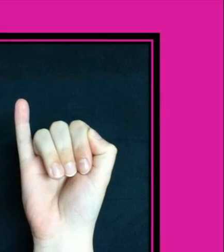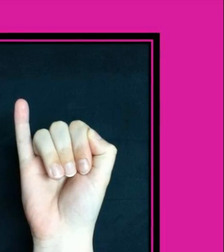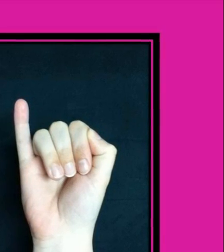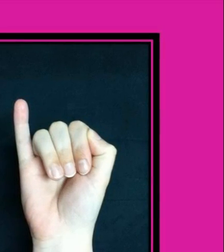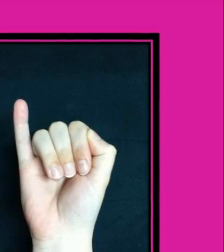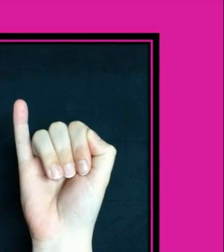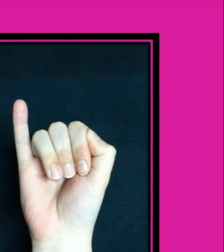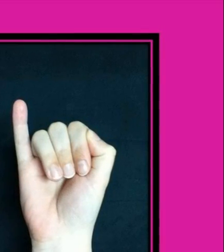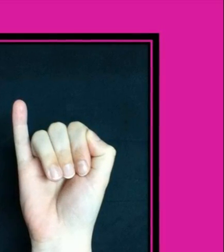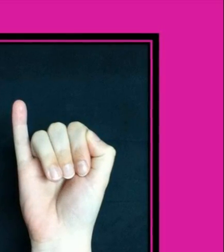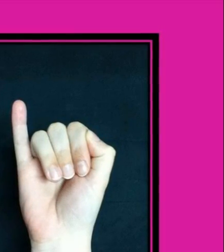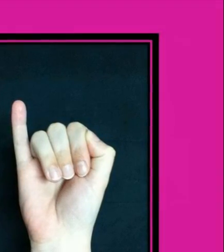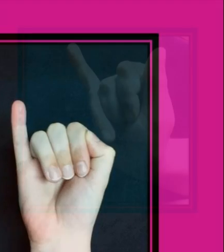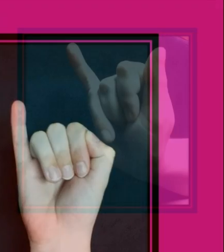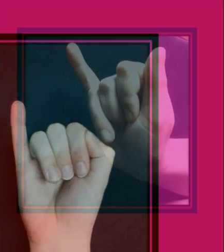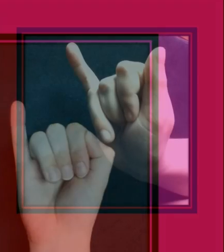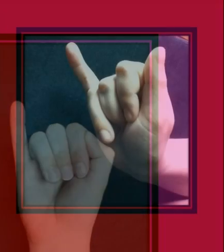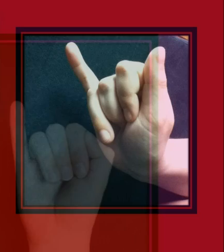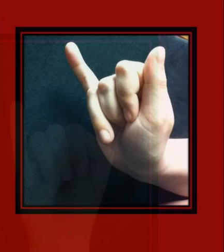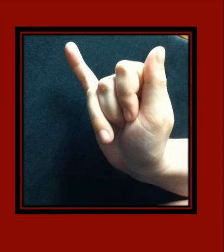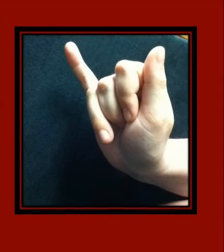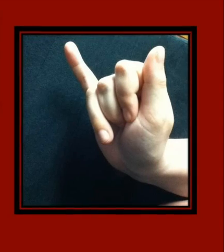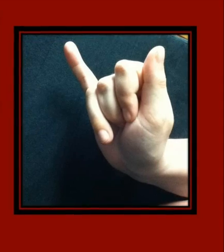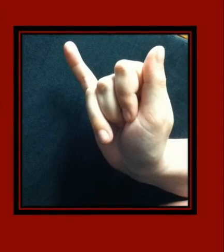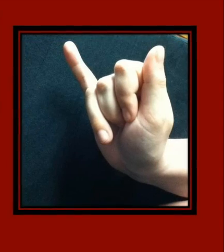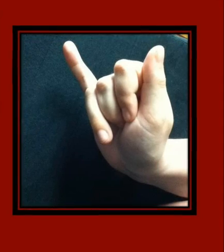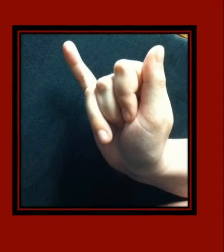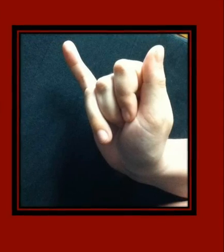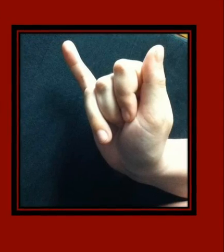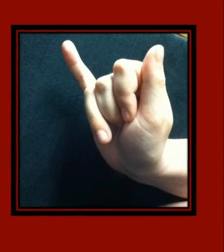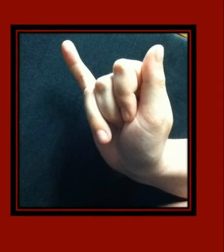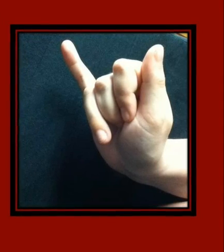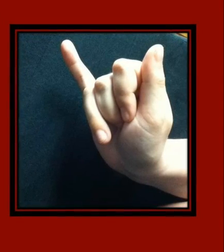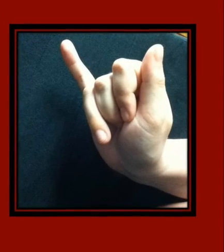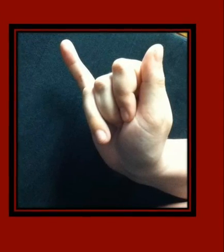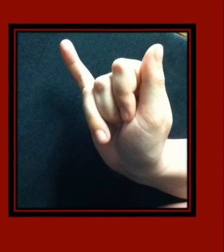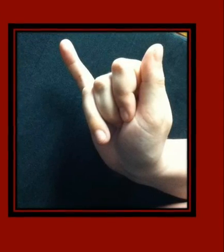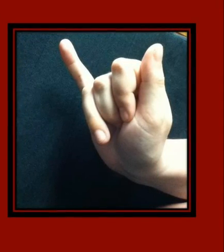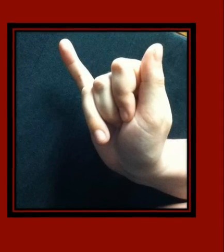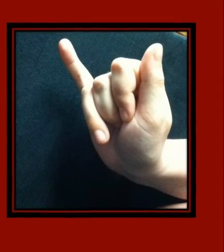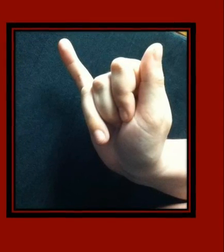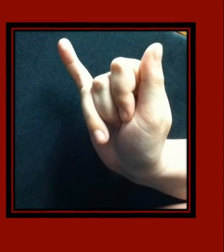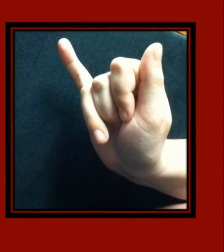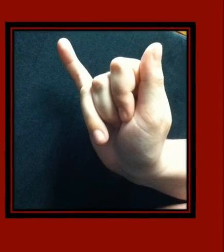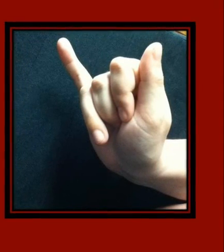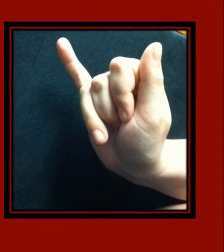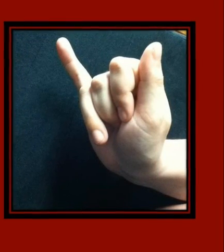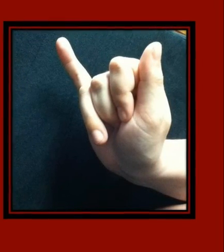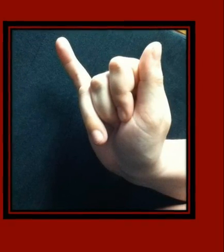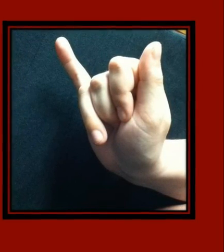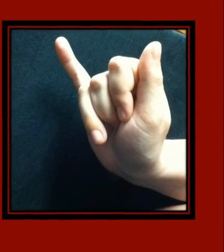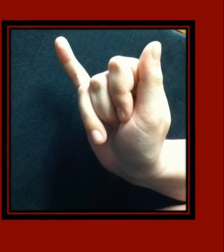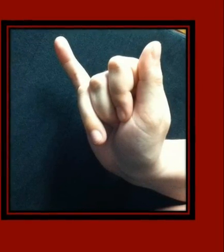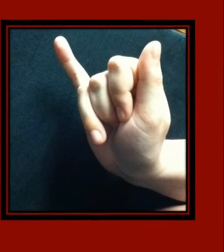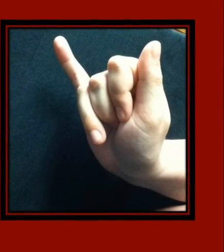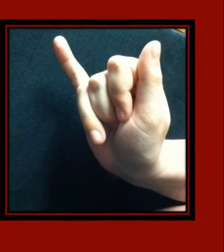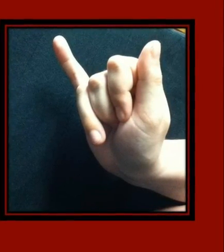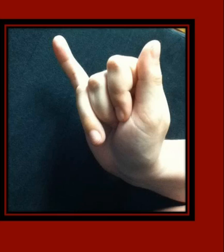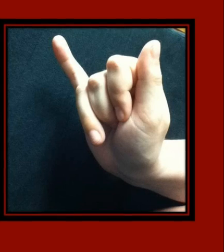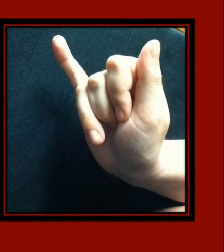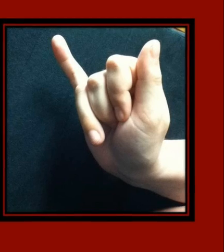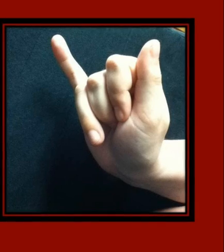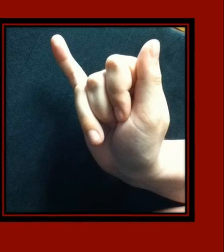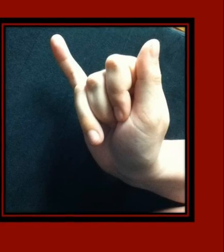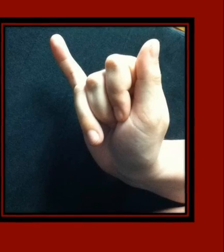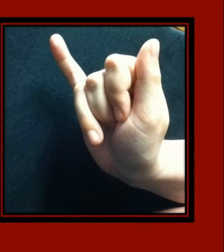which are bent down into the palm. J is for jet. For the letter J, you want to make a